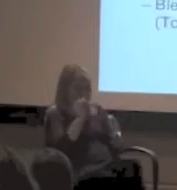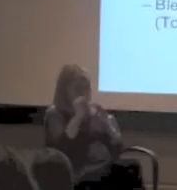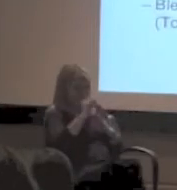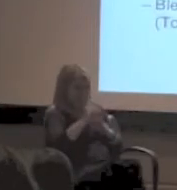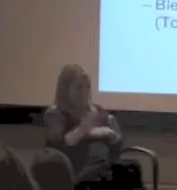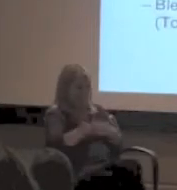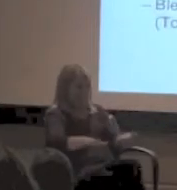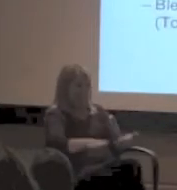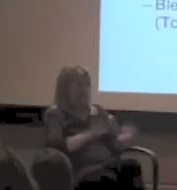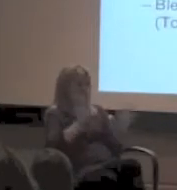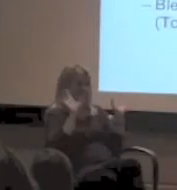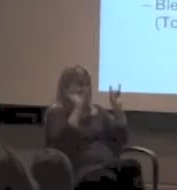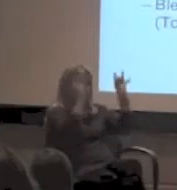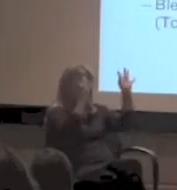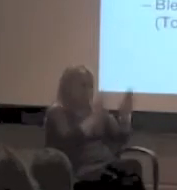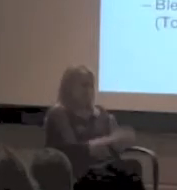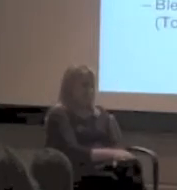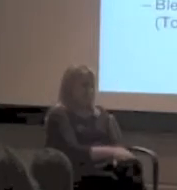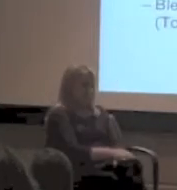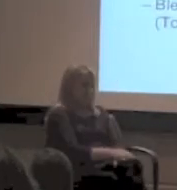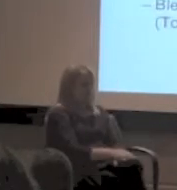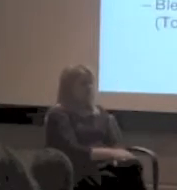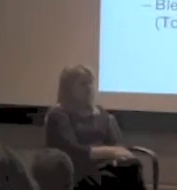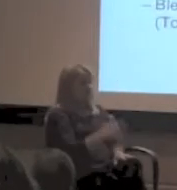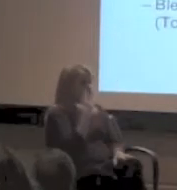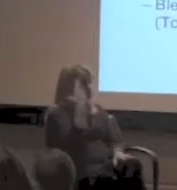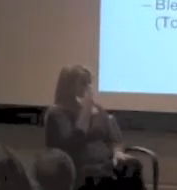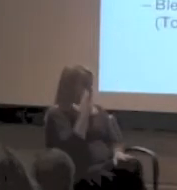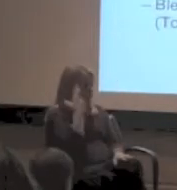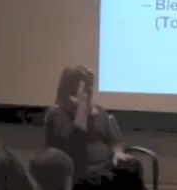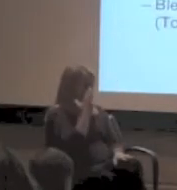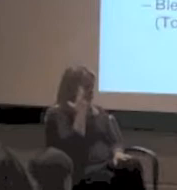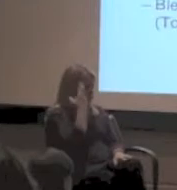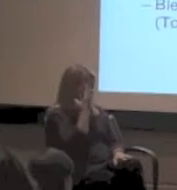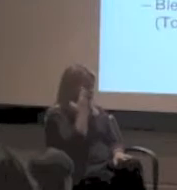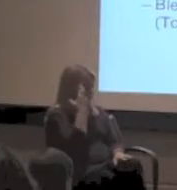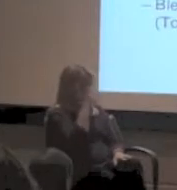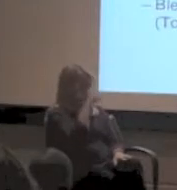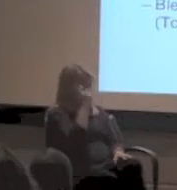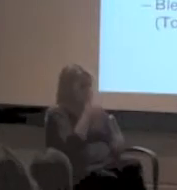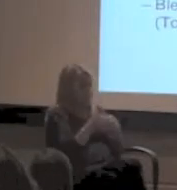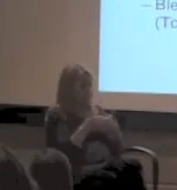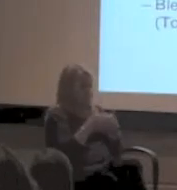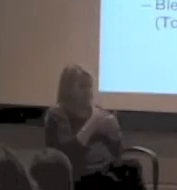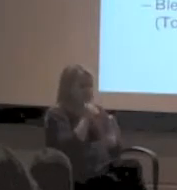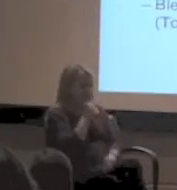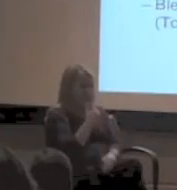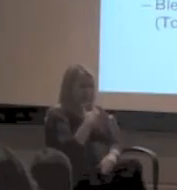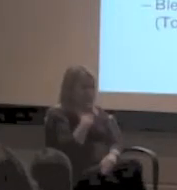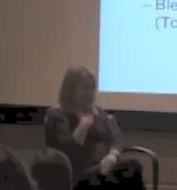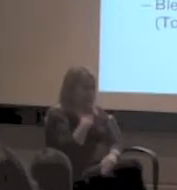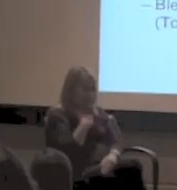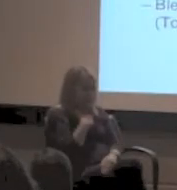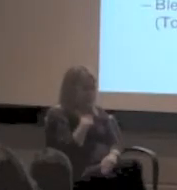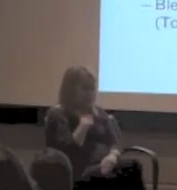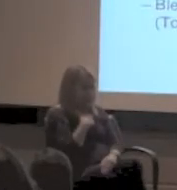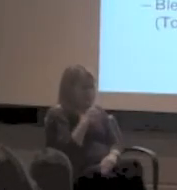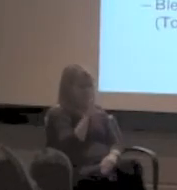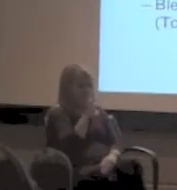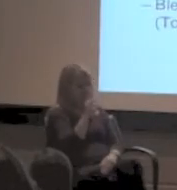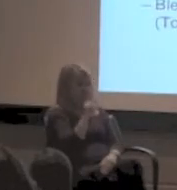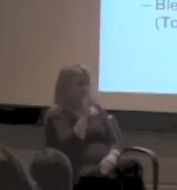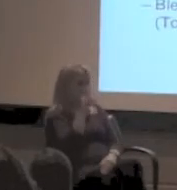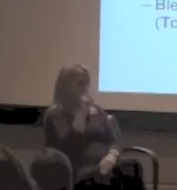it's a horrible operation. And the reason is because babies don't have 6 liters of blood like I